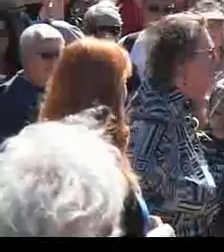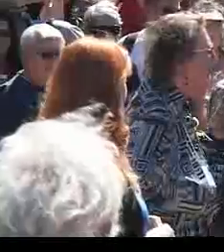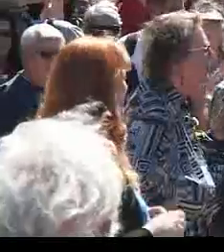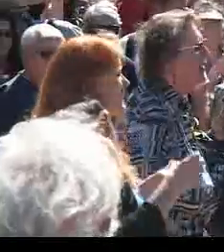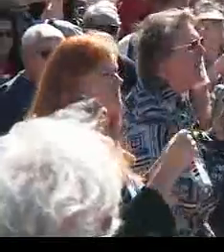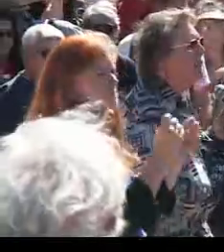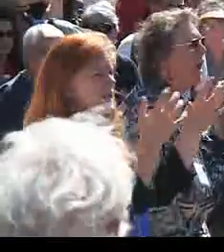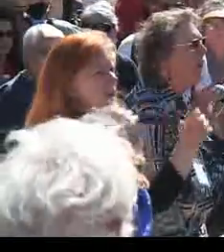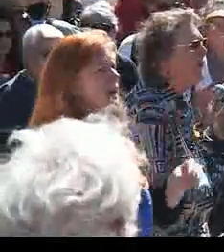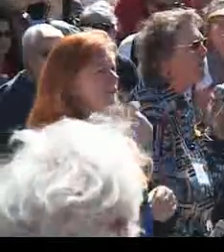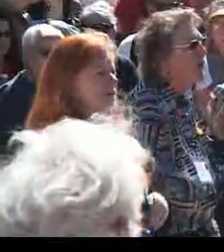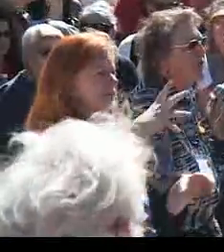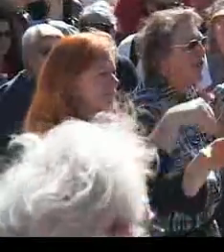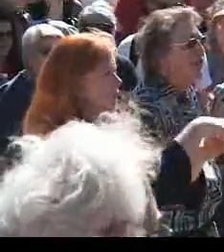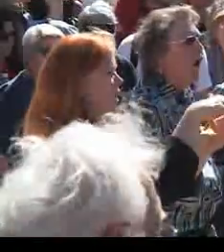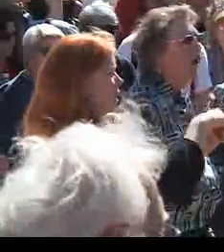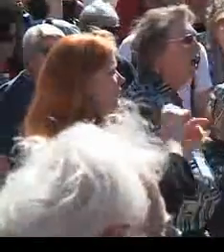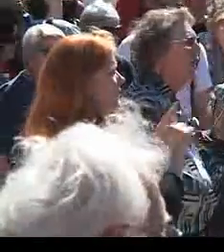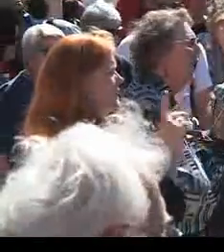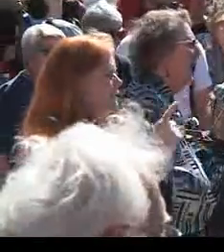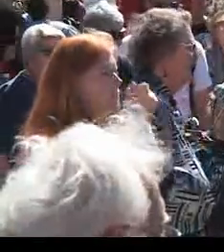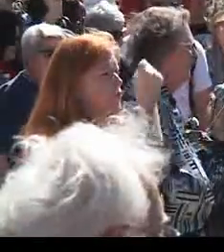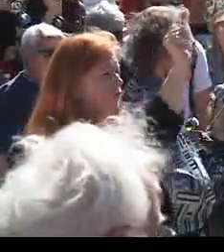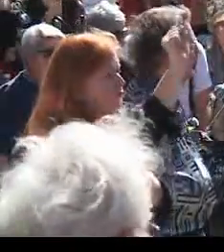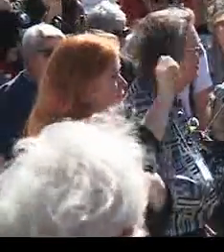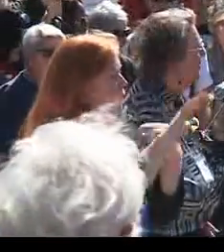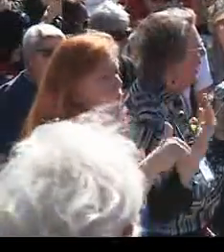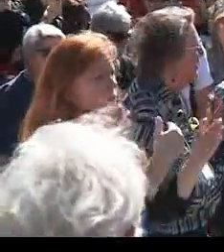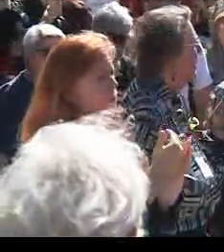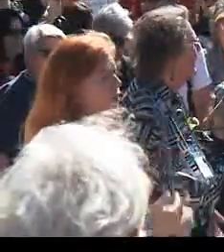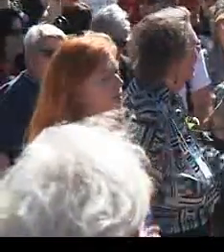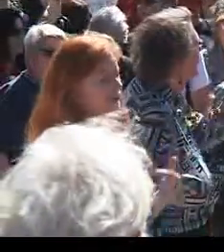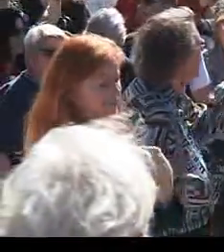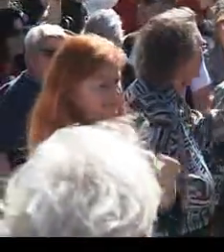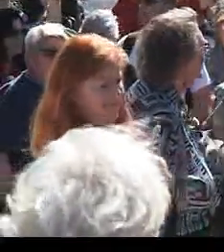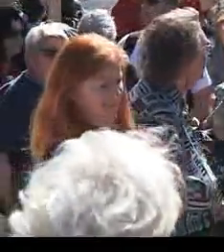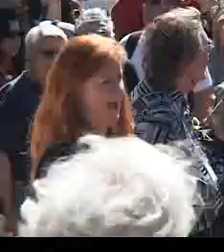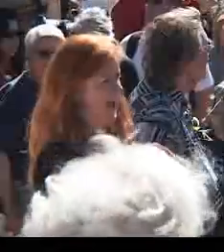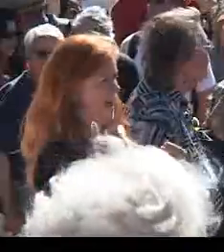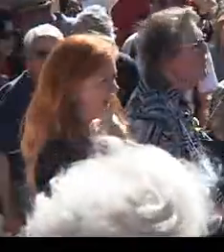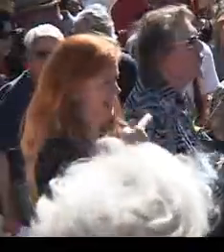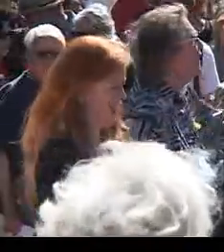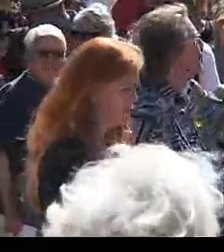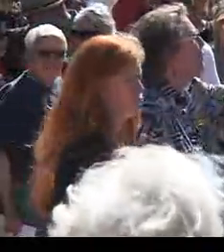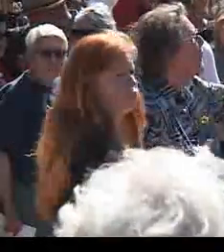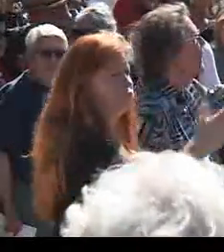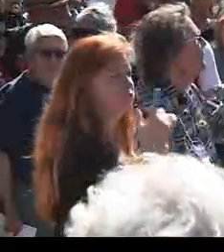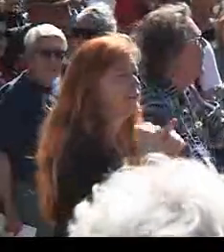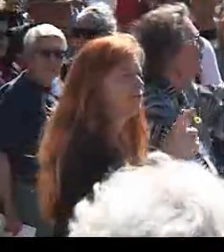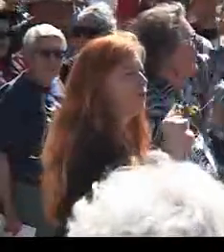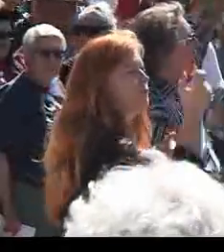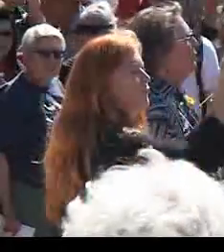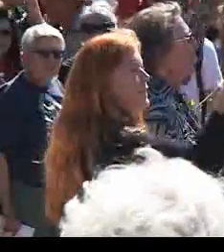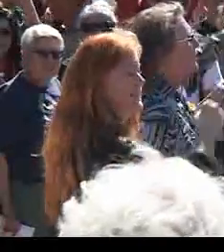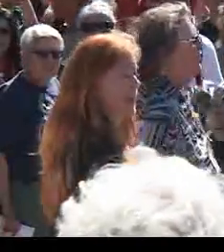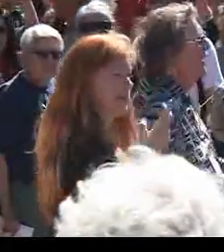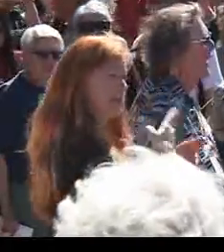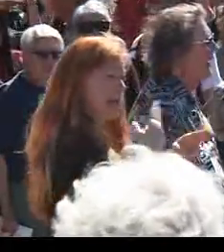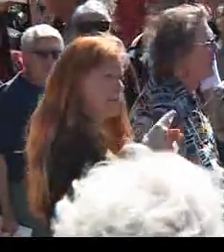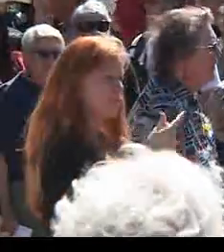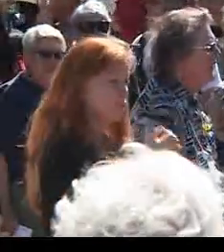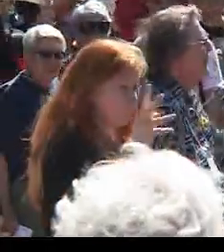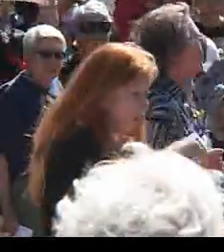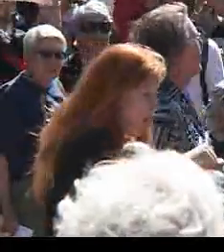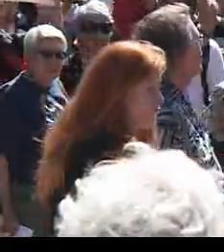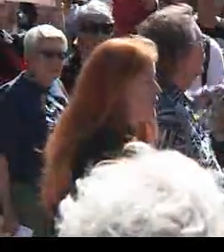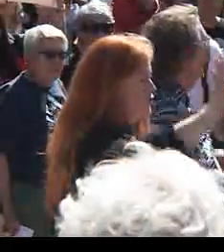Many of us have been involved in movements all our lives since that date, and I'm just going to name a few, and if you've been involved in it, raise your